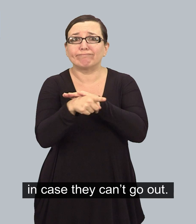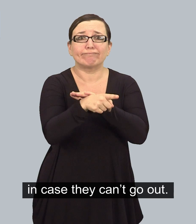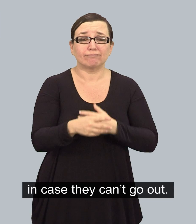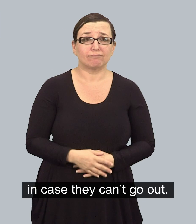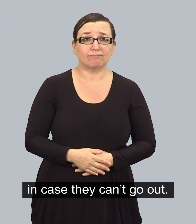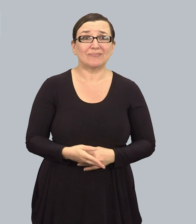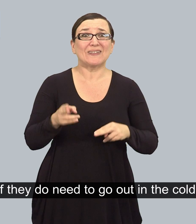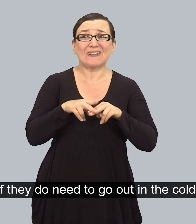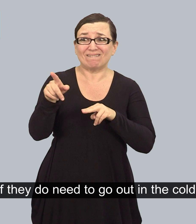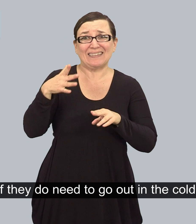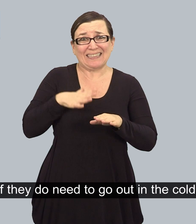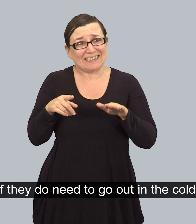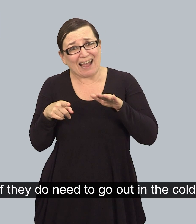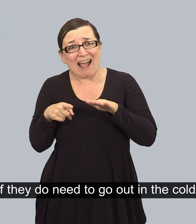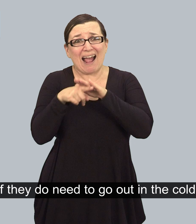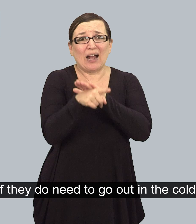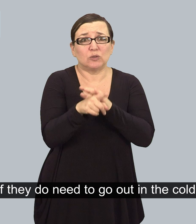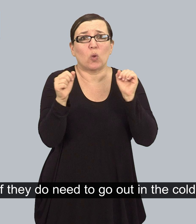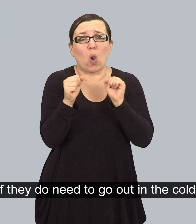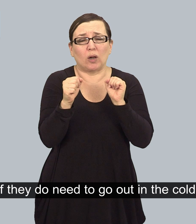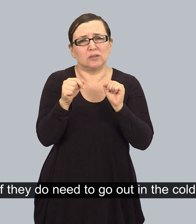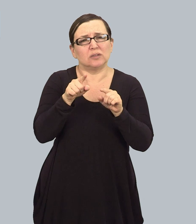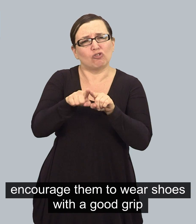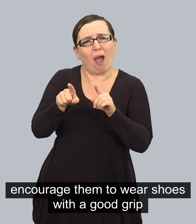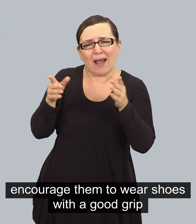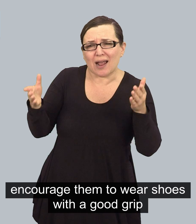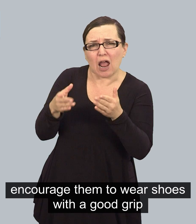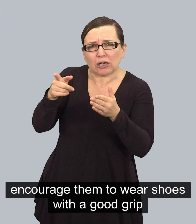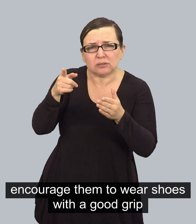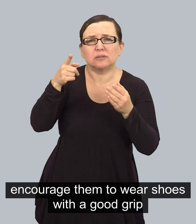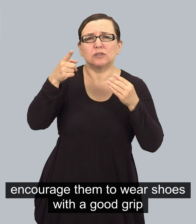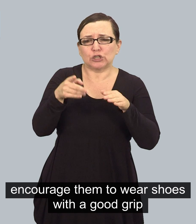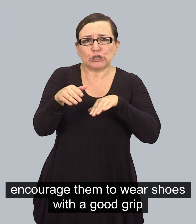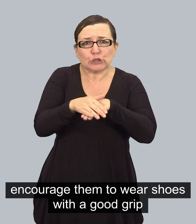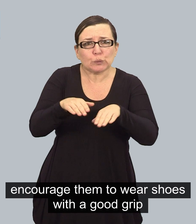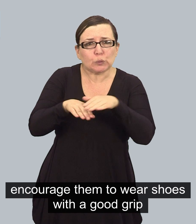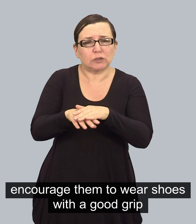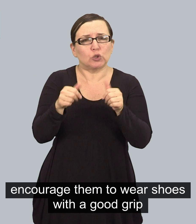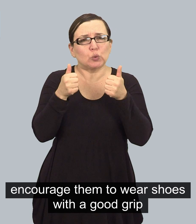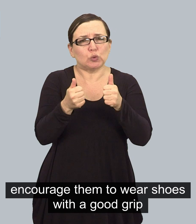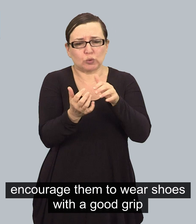out. If they do need to go out in the cold, encourage them to wear shoes with a good grip